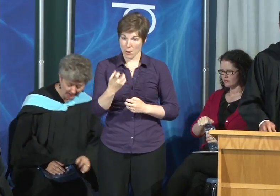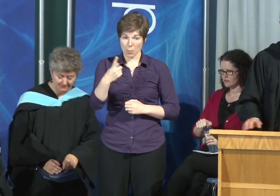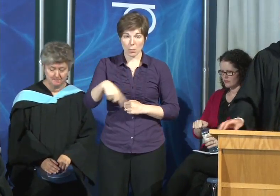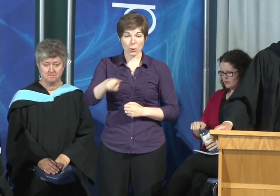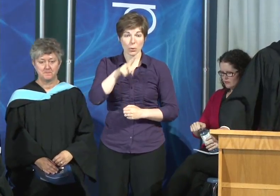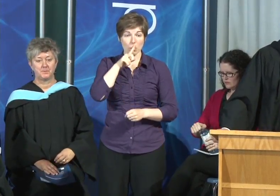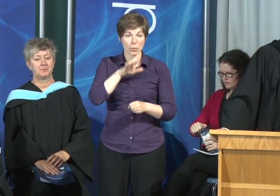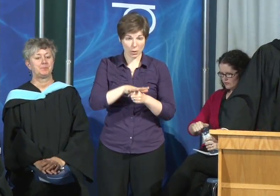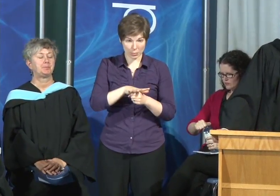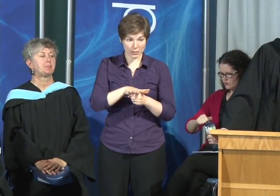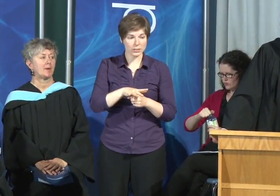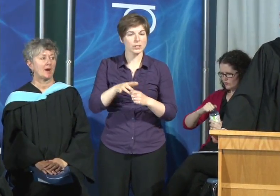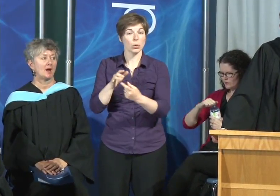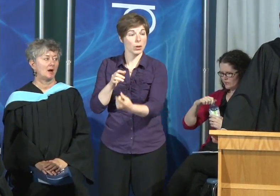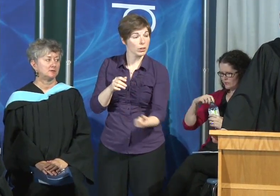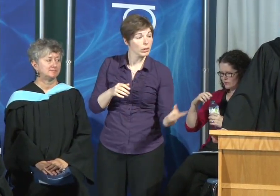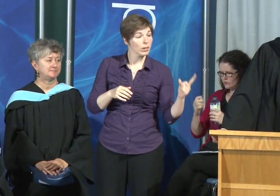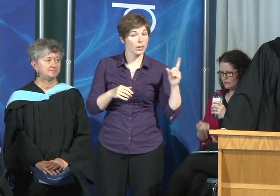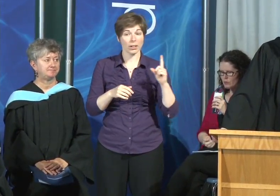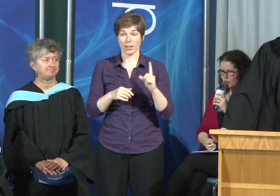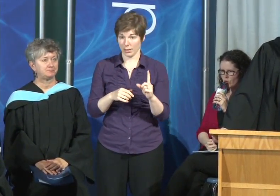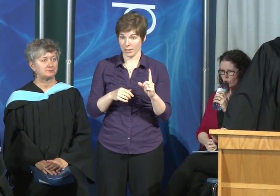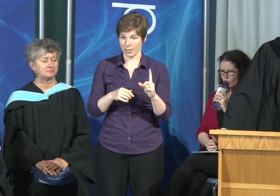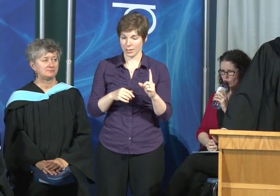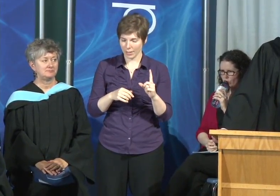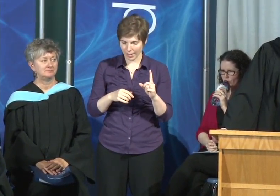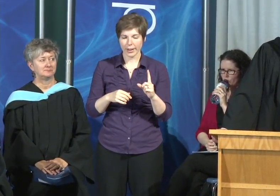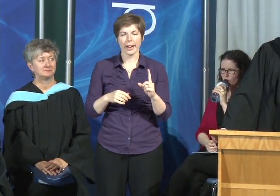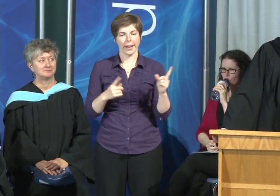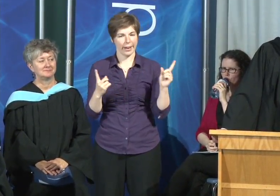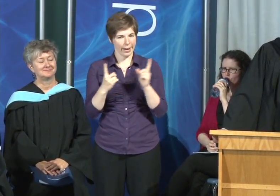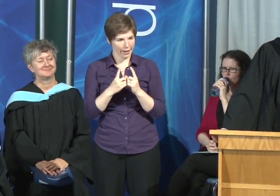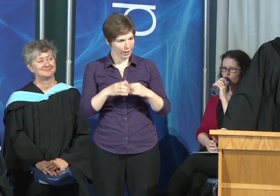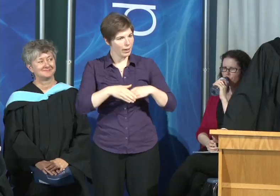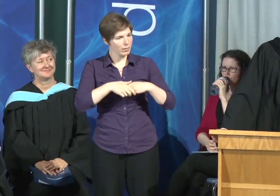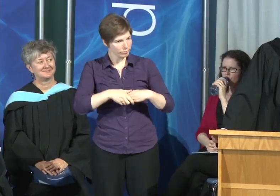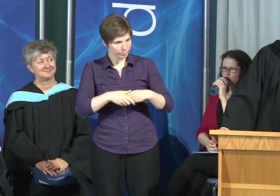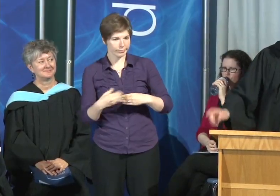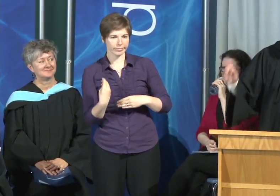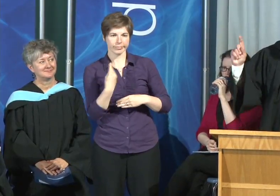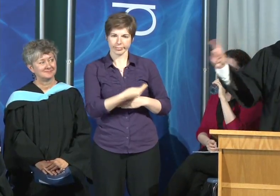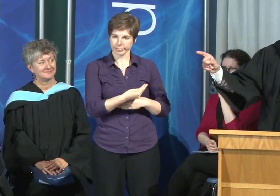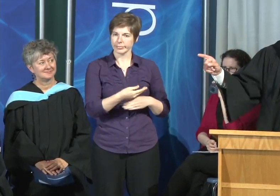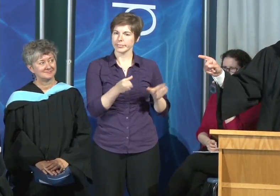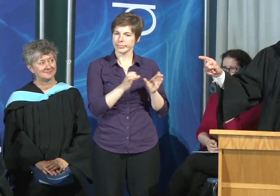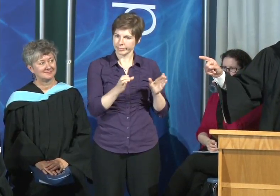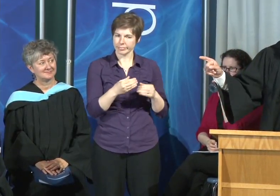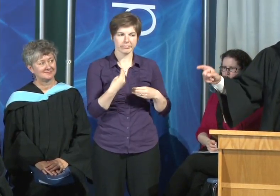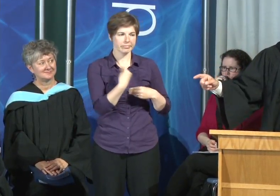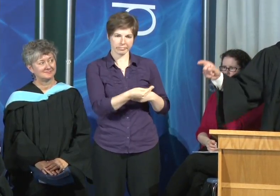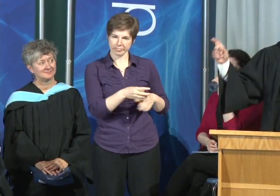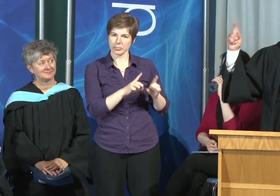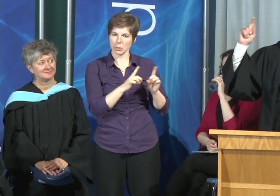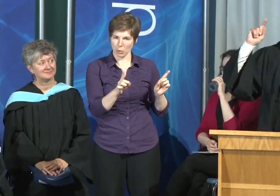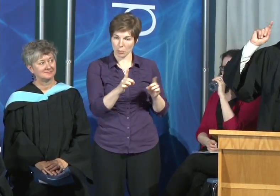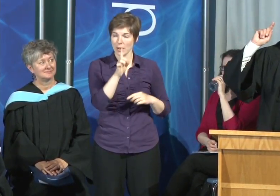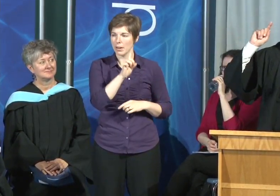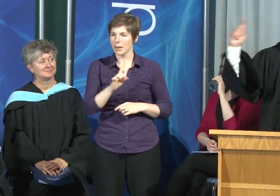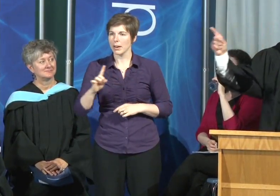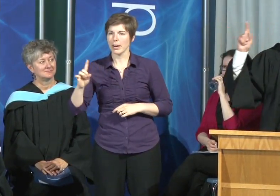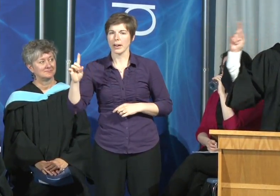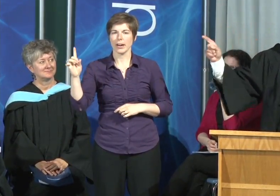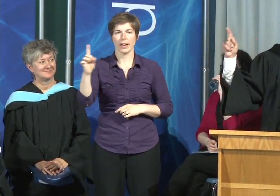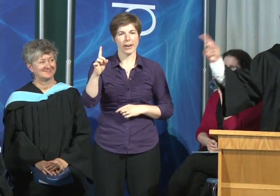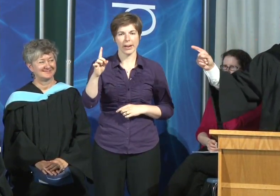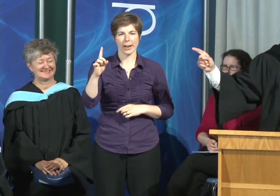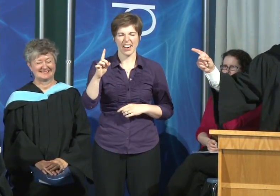me that when you come up on this stage, and after I give you your certificate or your diploma, you're going to walk off this stage and you're going to go blow